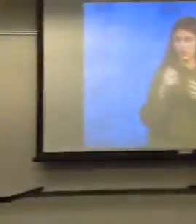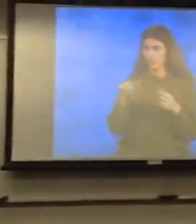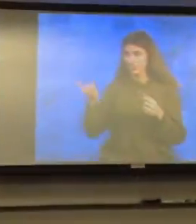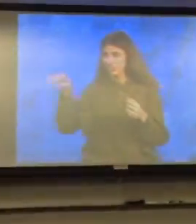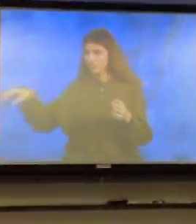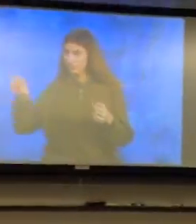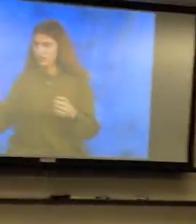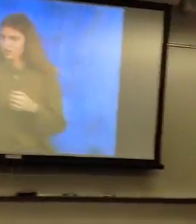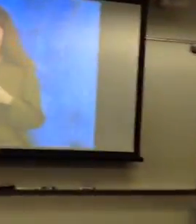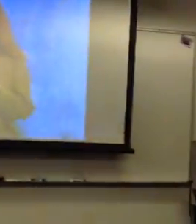Some of the problems